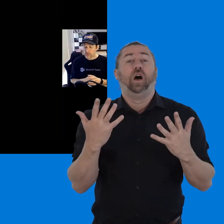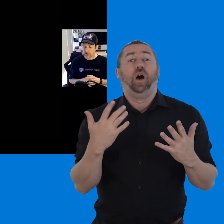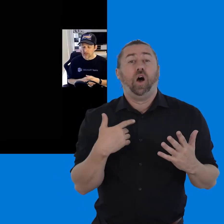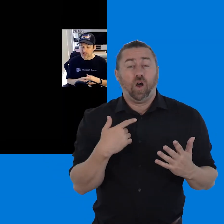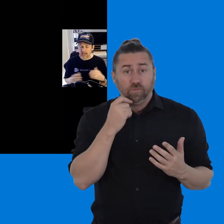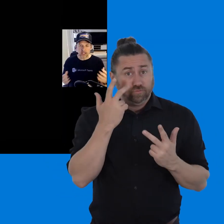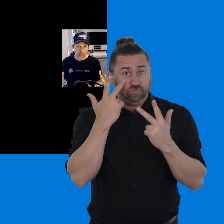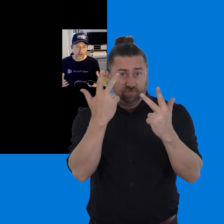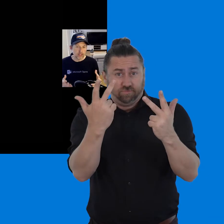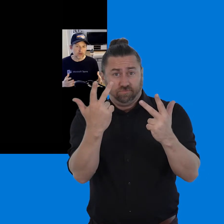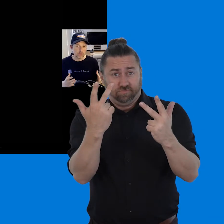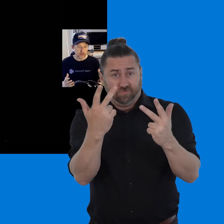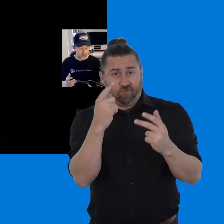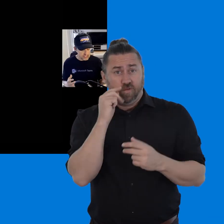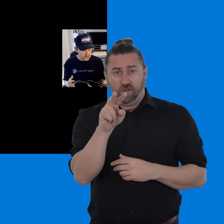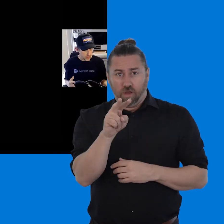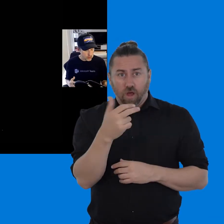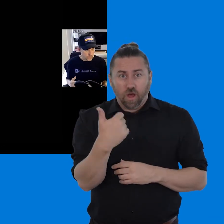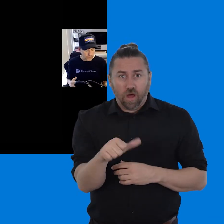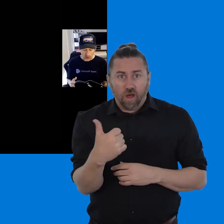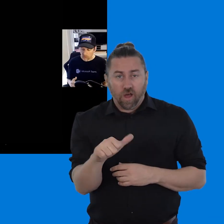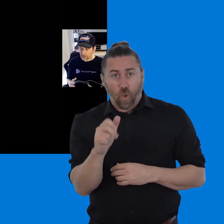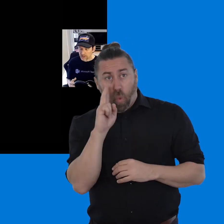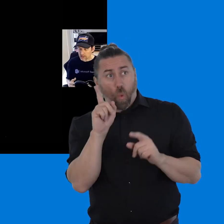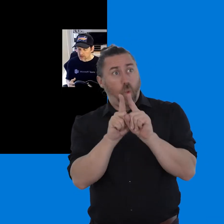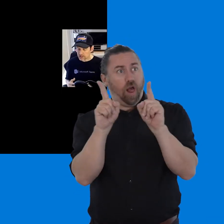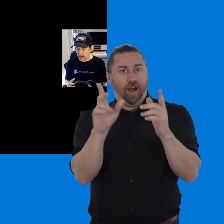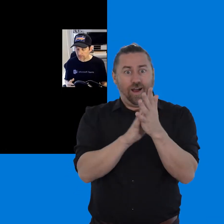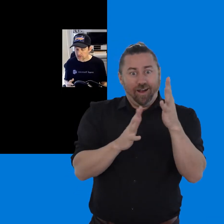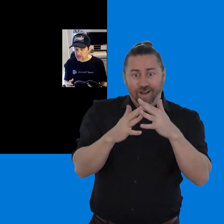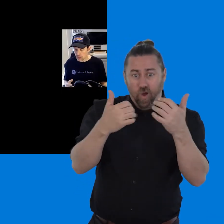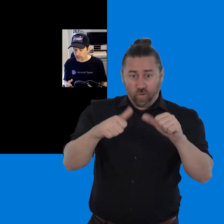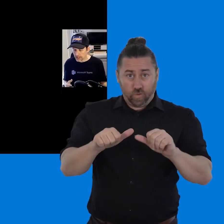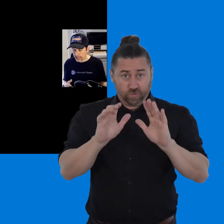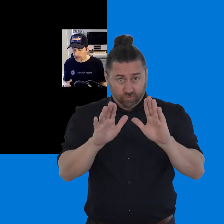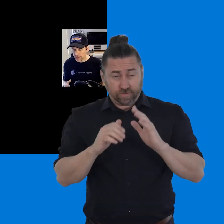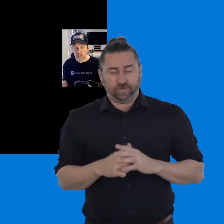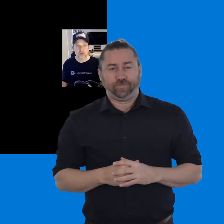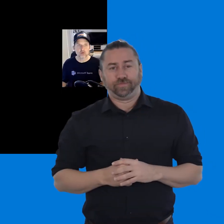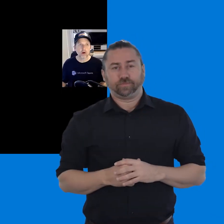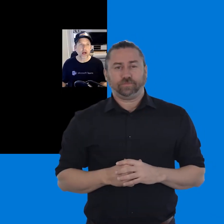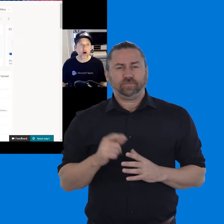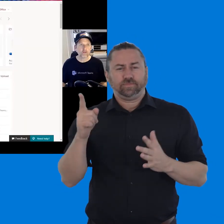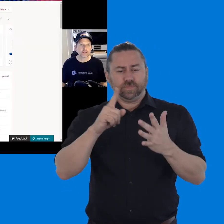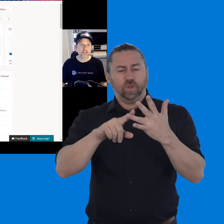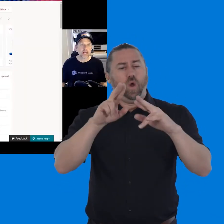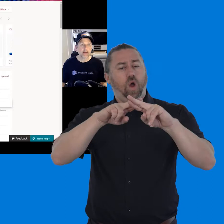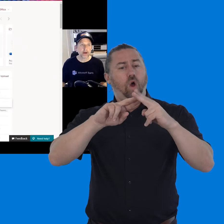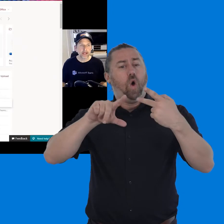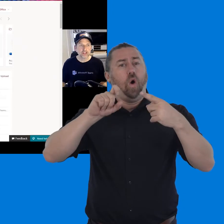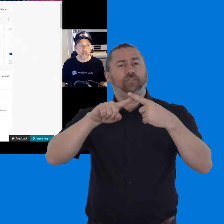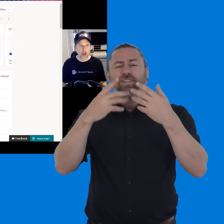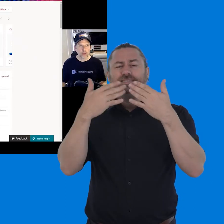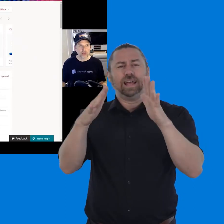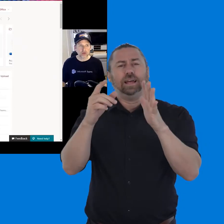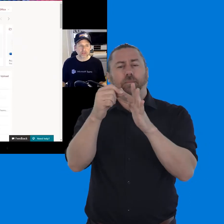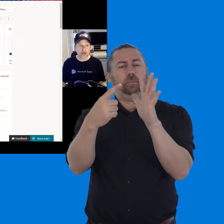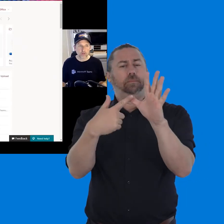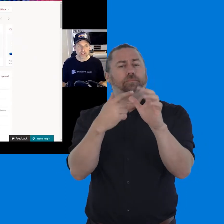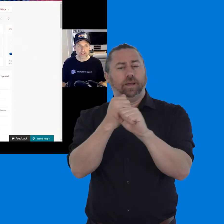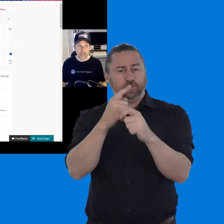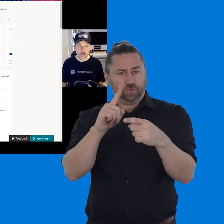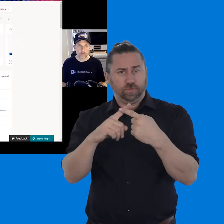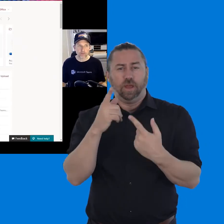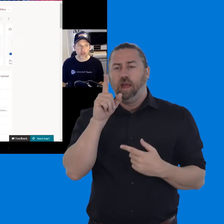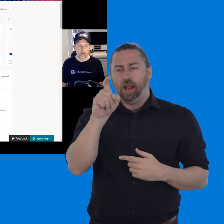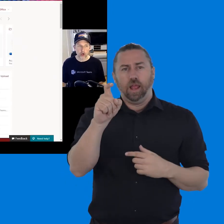do is I'm going to take you in, I'm going to give you a bit of a demo of what this looks like. So I'm going to come back into my Office Start page, and what I would do is